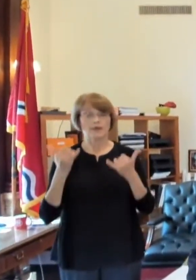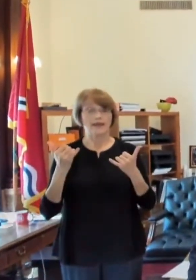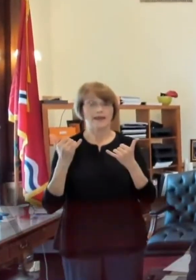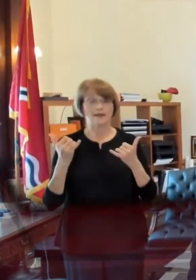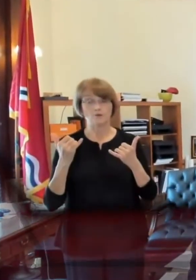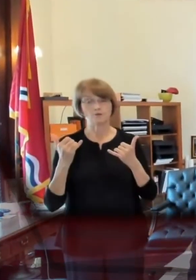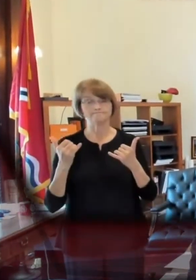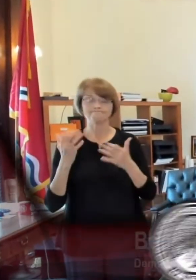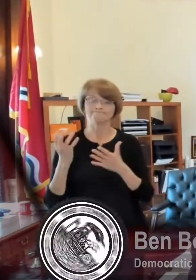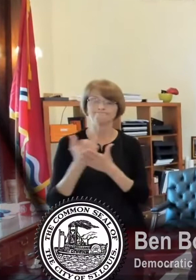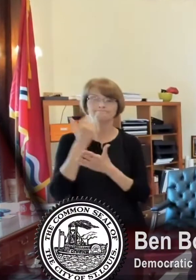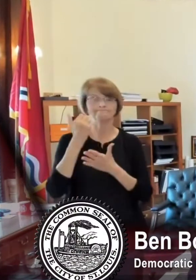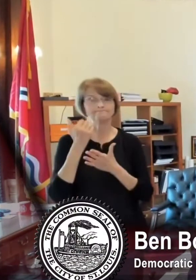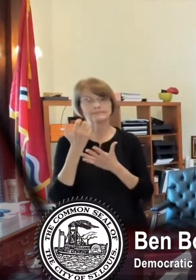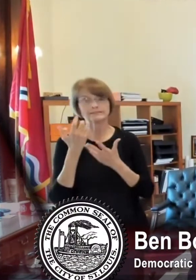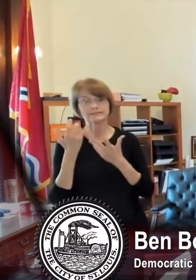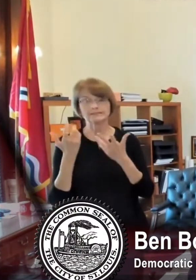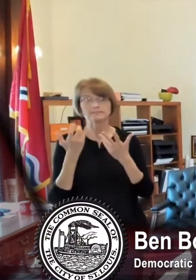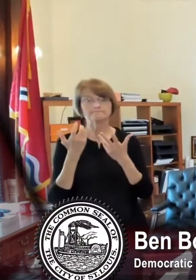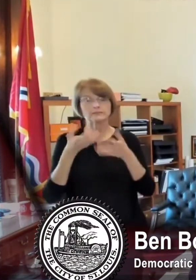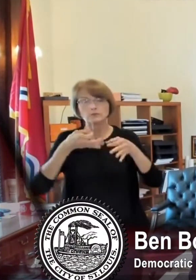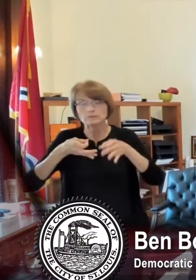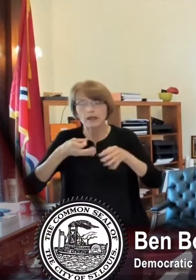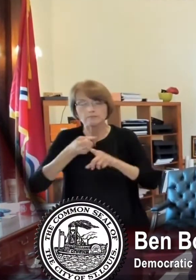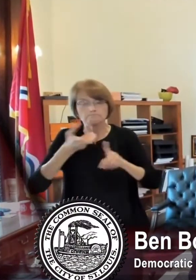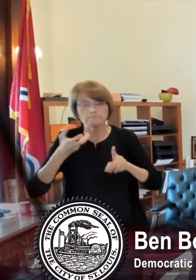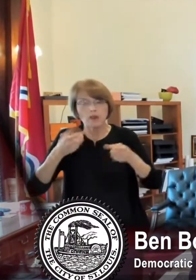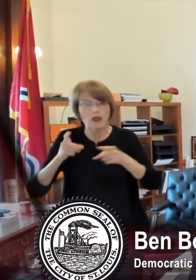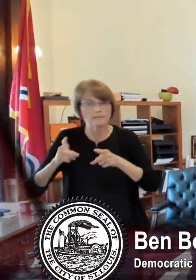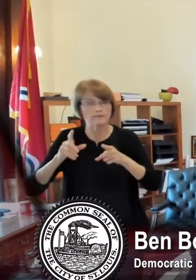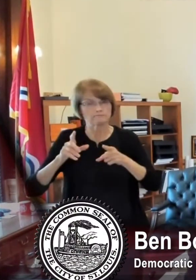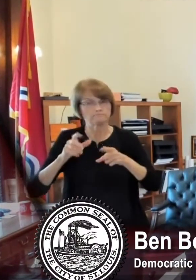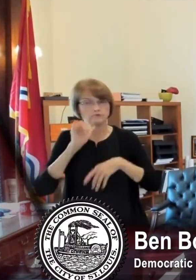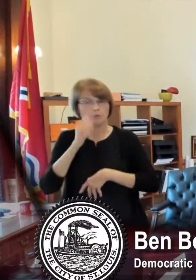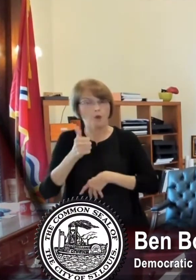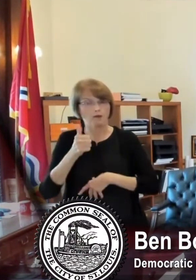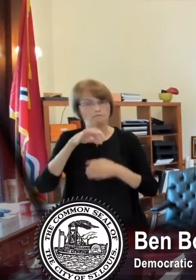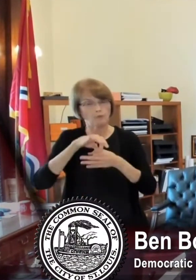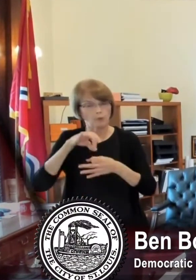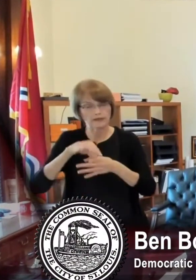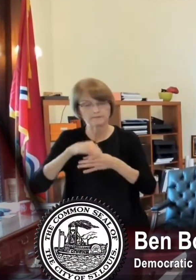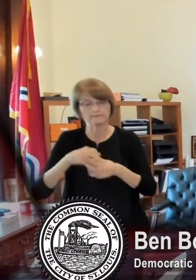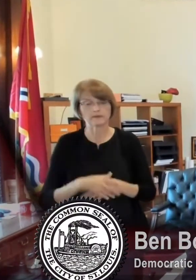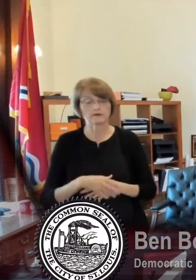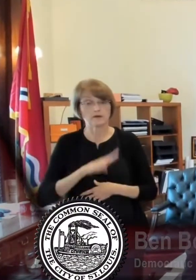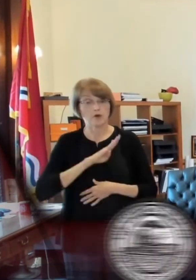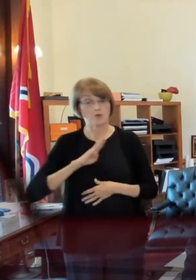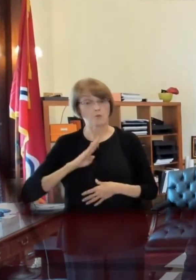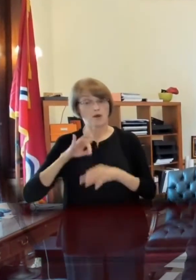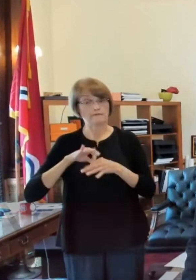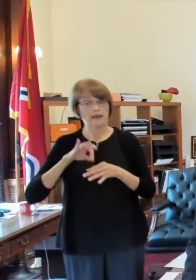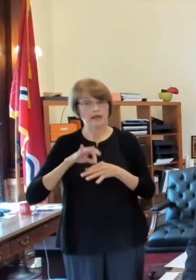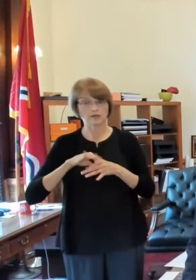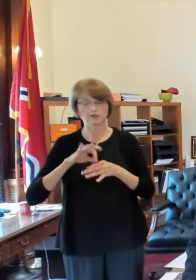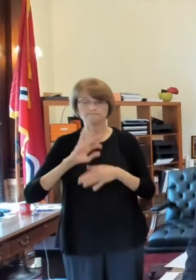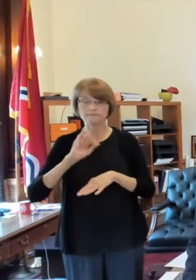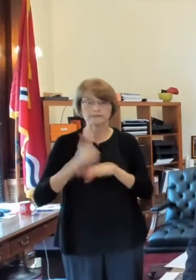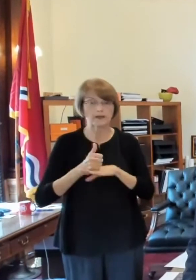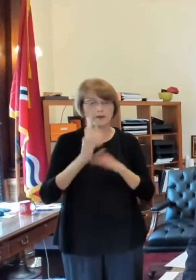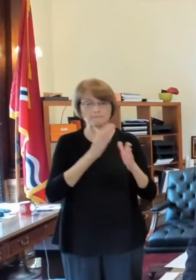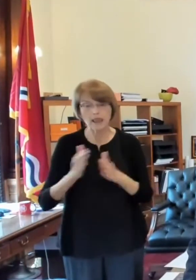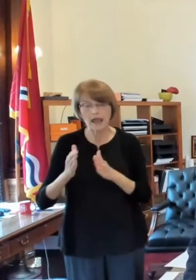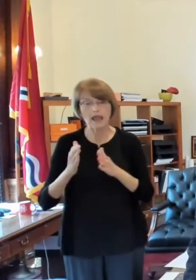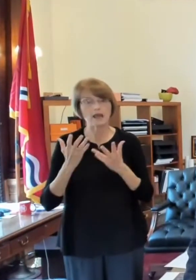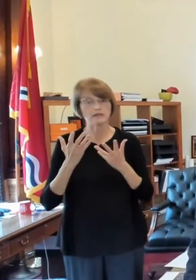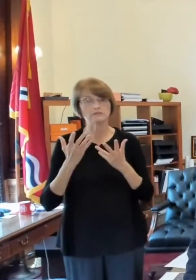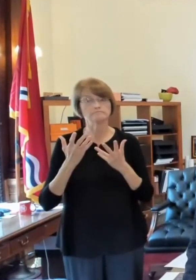to try to convey the environment, the voting environment for tomorrow. So the Board of Elections has taken a lot of measures to ensure that it's a safe